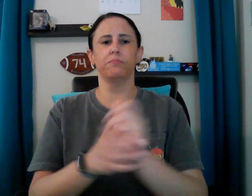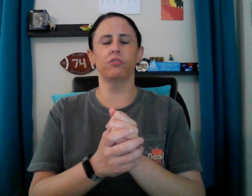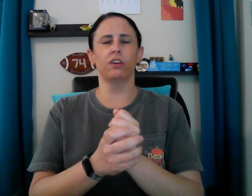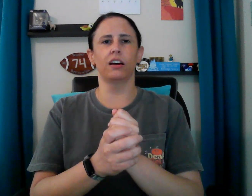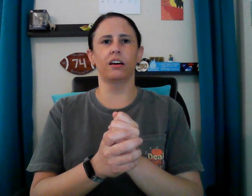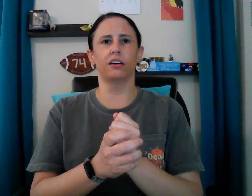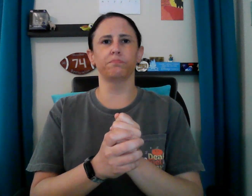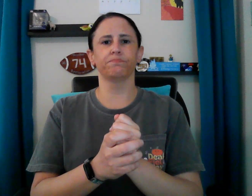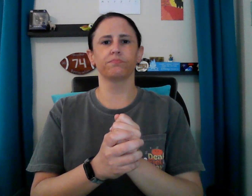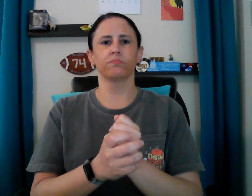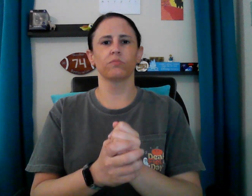example,